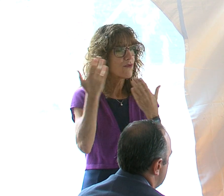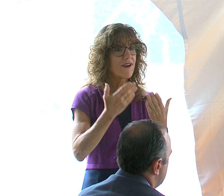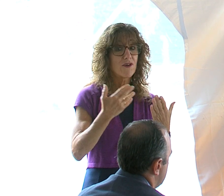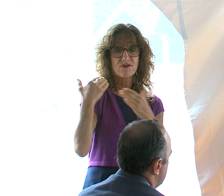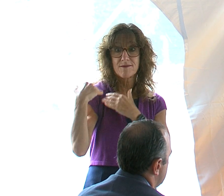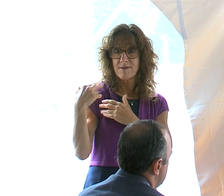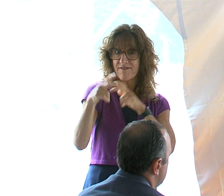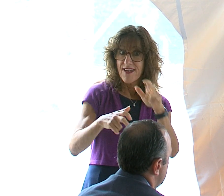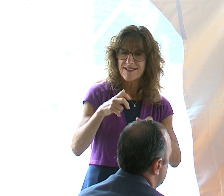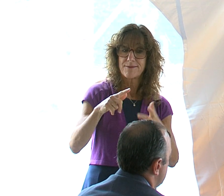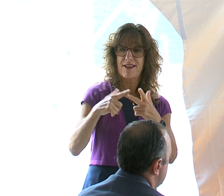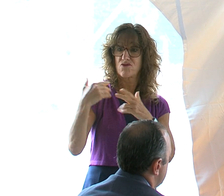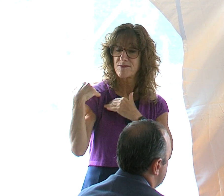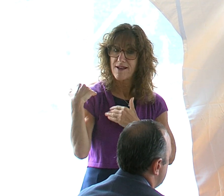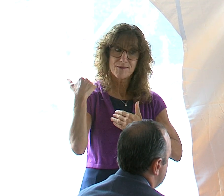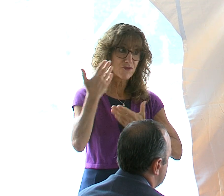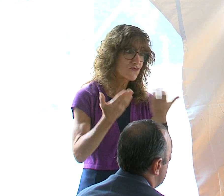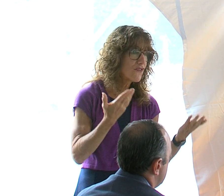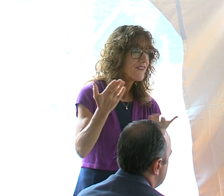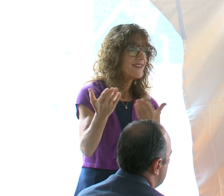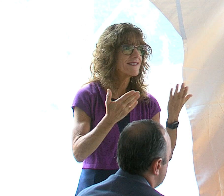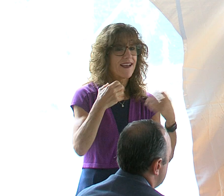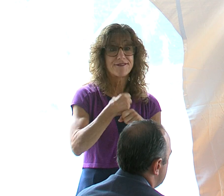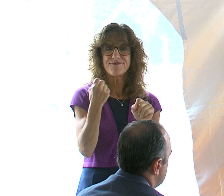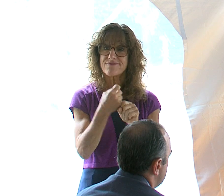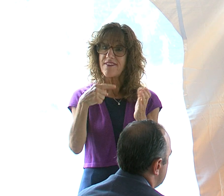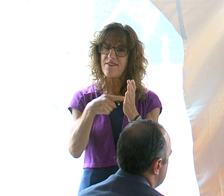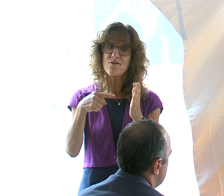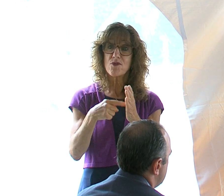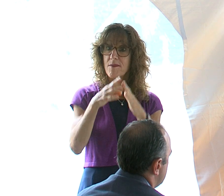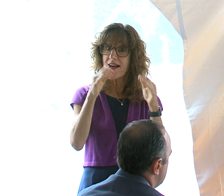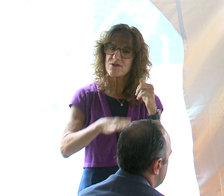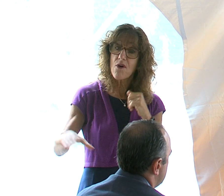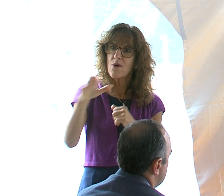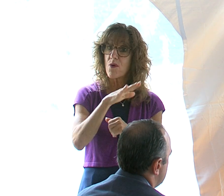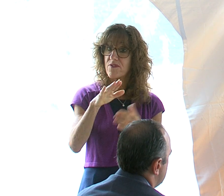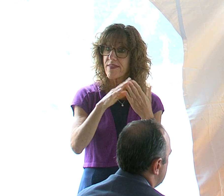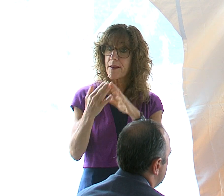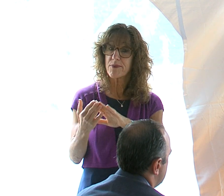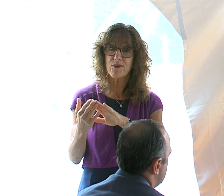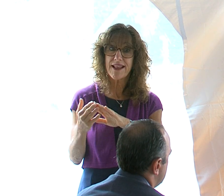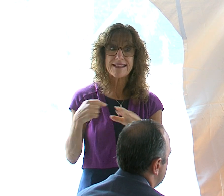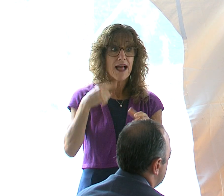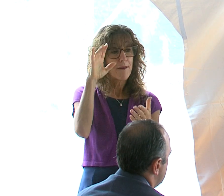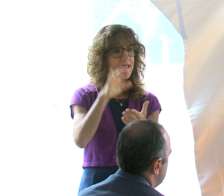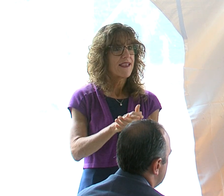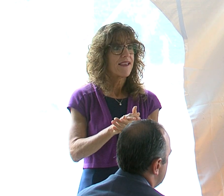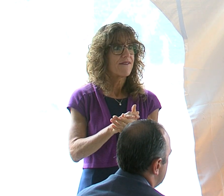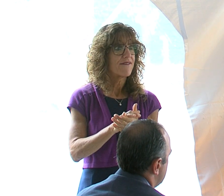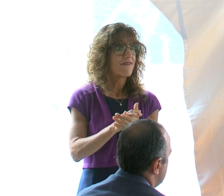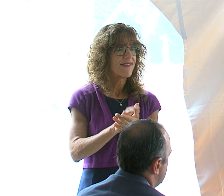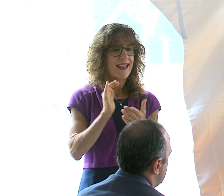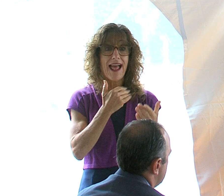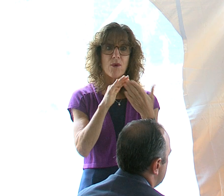investment, responsible service to create and preserve affordable housing across these communities. I believe that